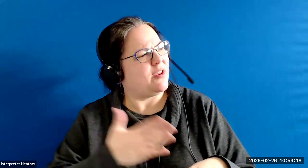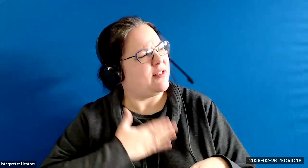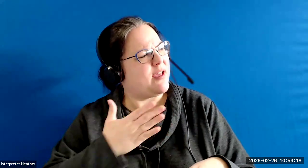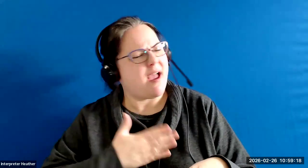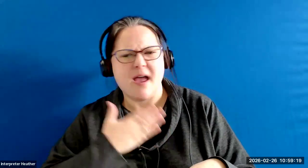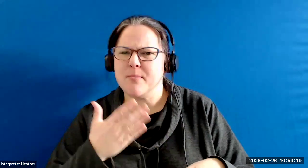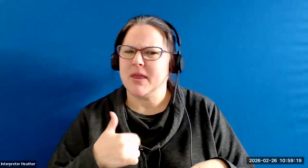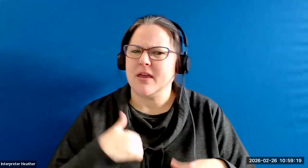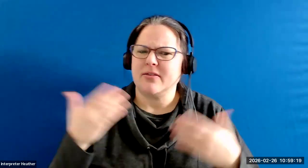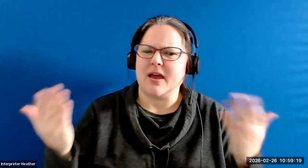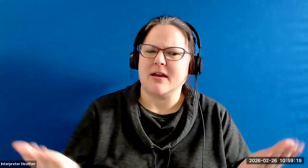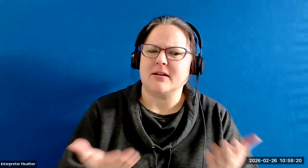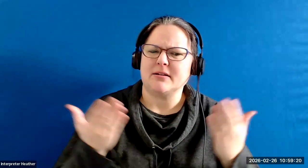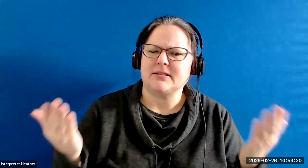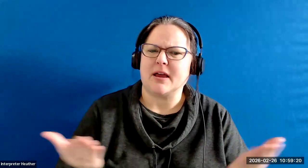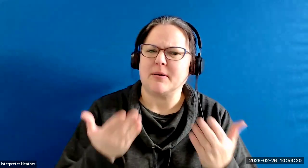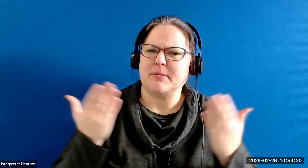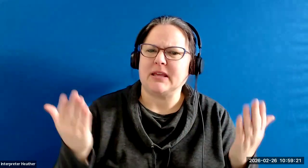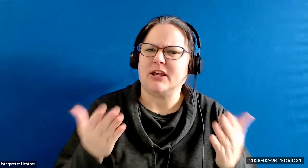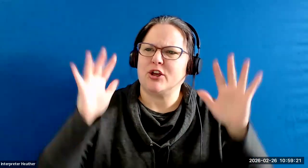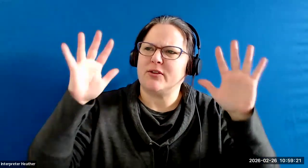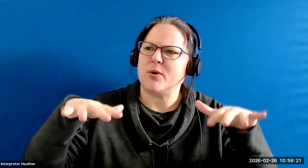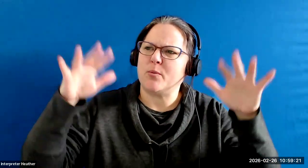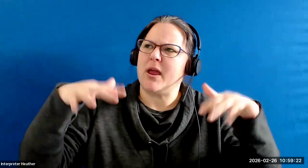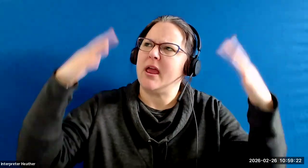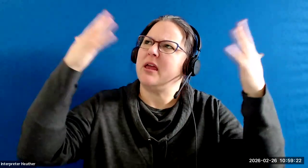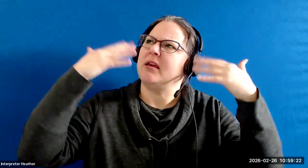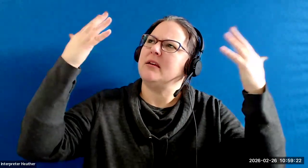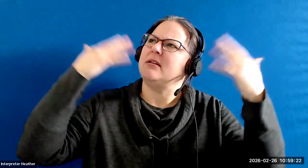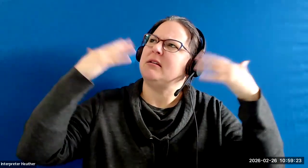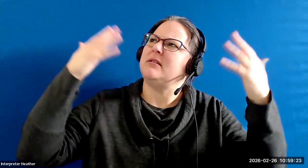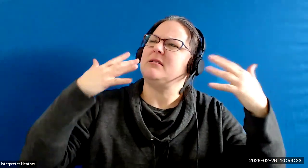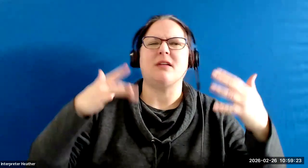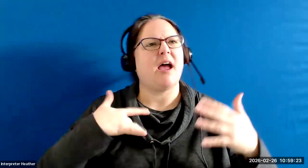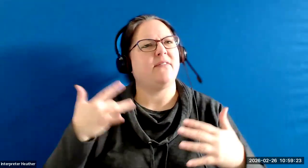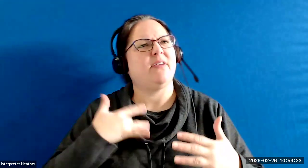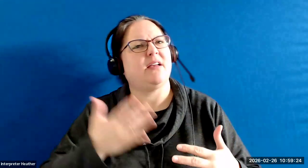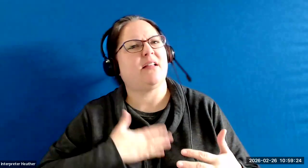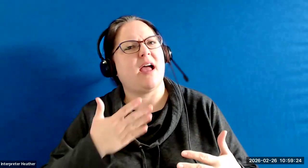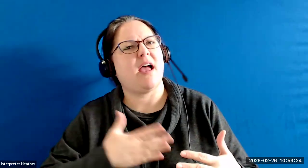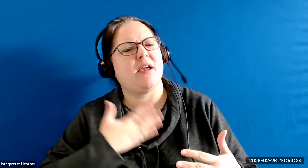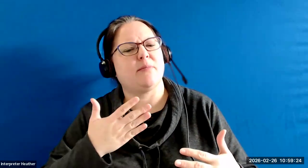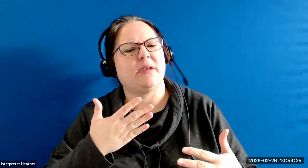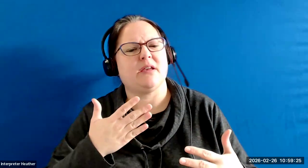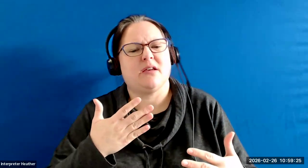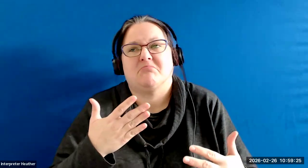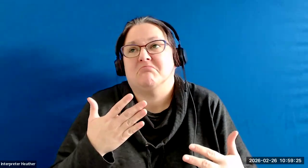here on the rooftop in the rain. I say,